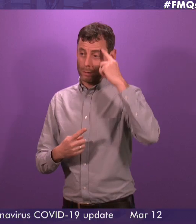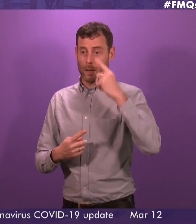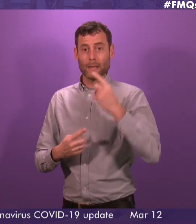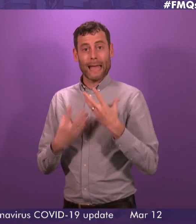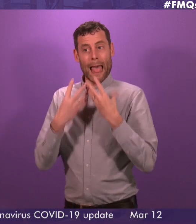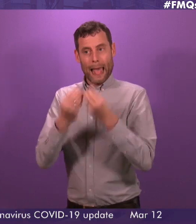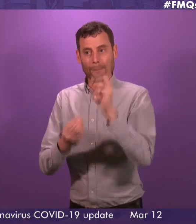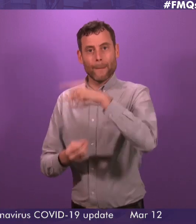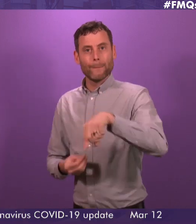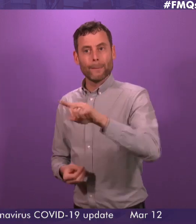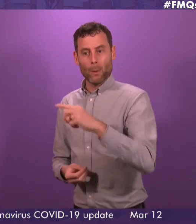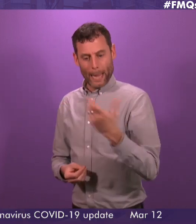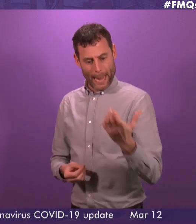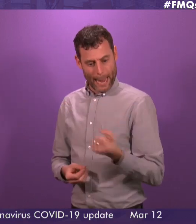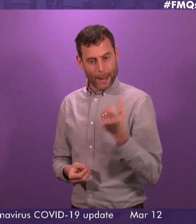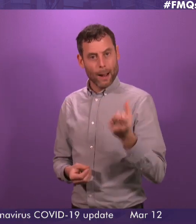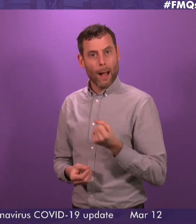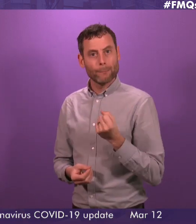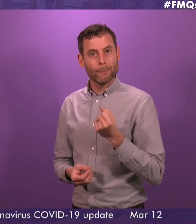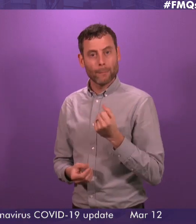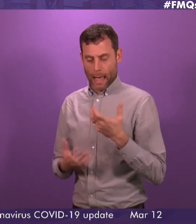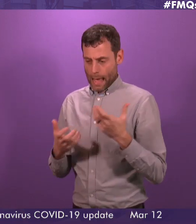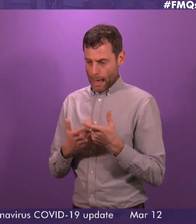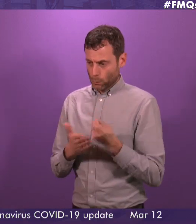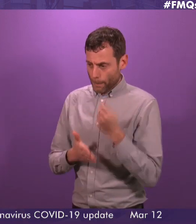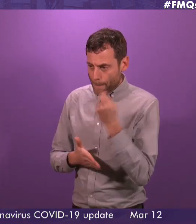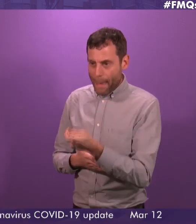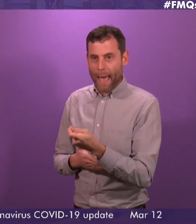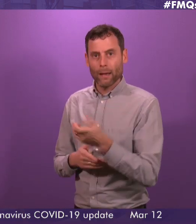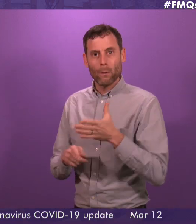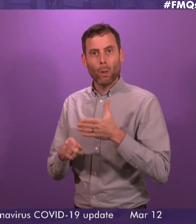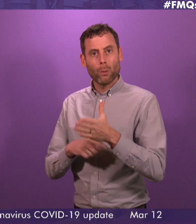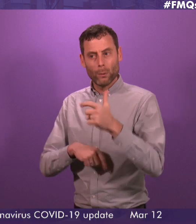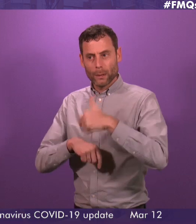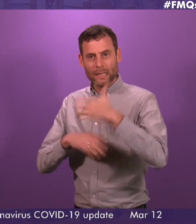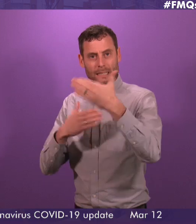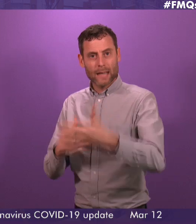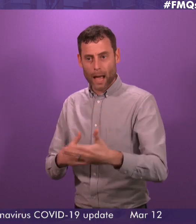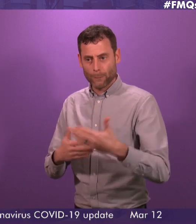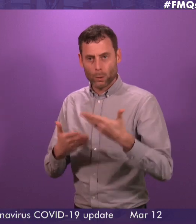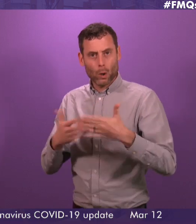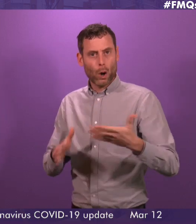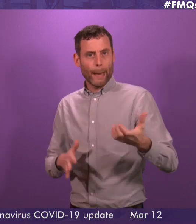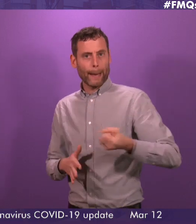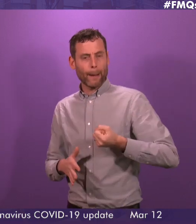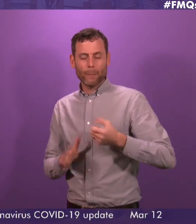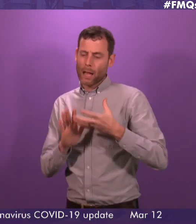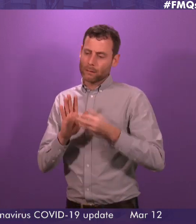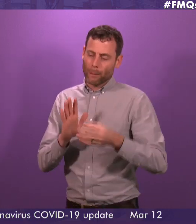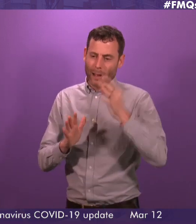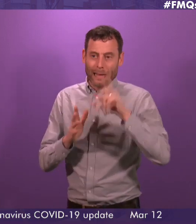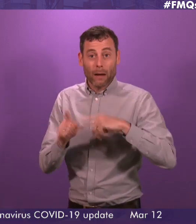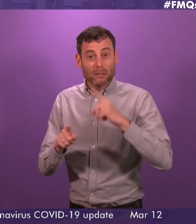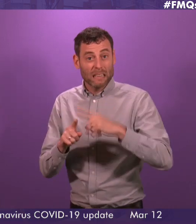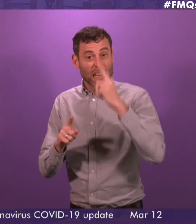Cabinet Secretary encourage councils to offer flexibility on council tax, and can she outline what action will be taken